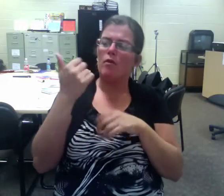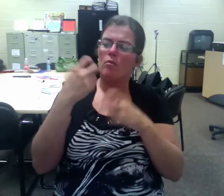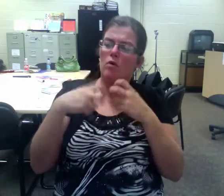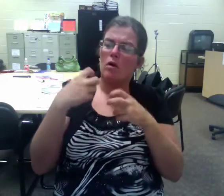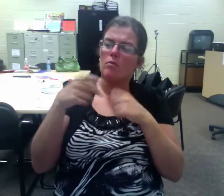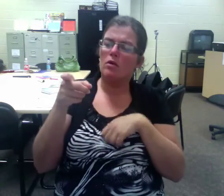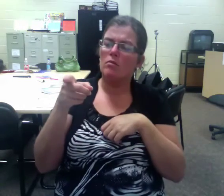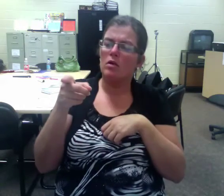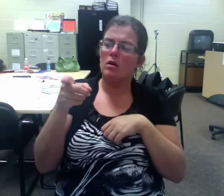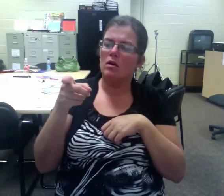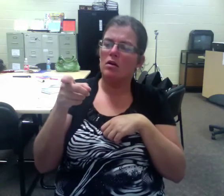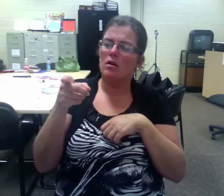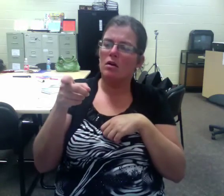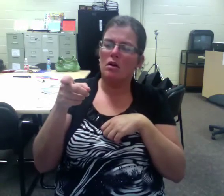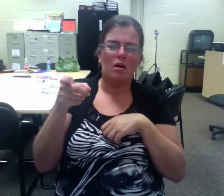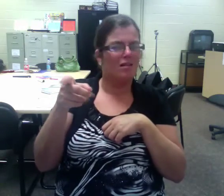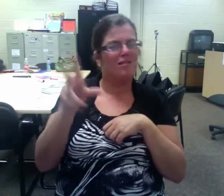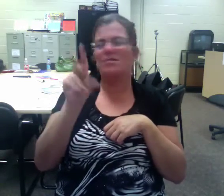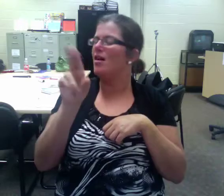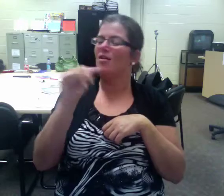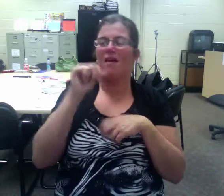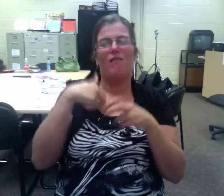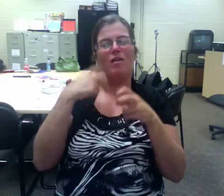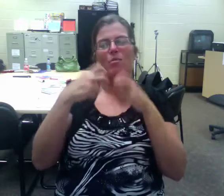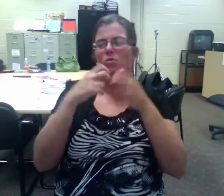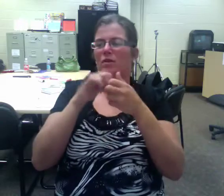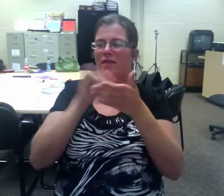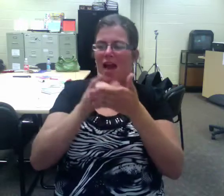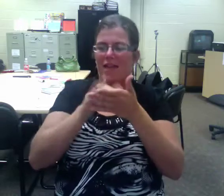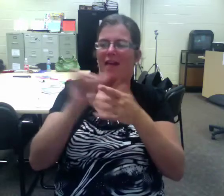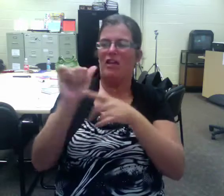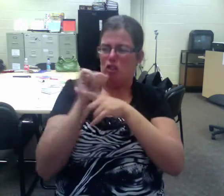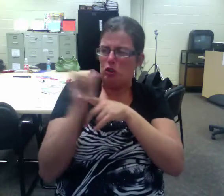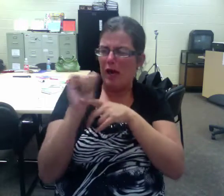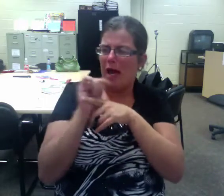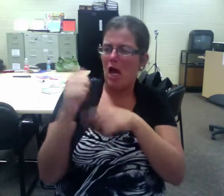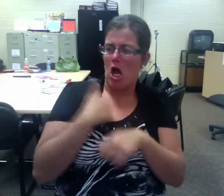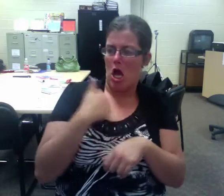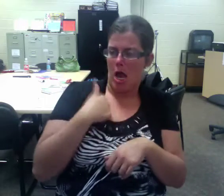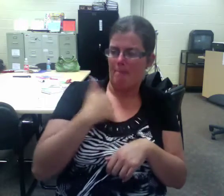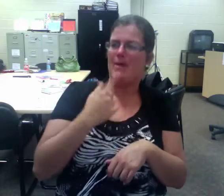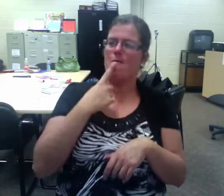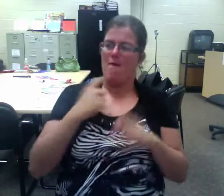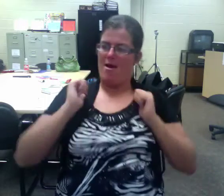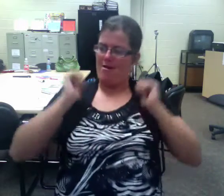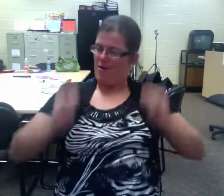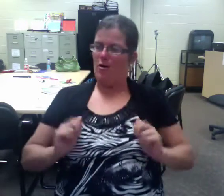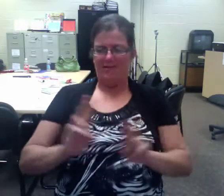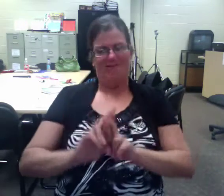Now, they didn't have problems with that. Remember, they had a trained army that had the red coats, and they were ready to go. What was their other problem,